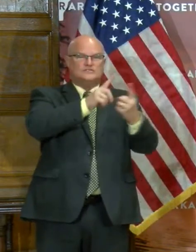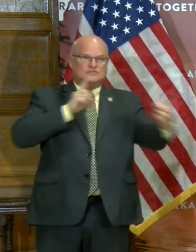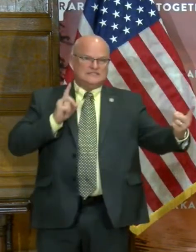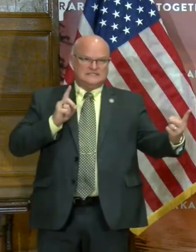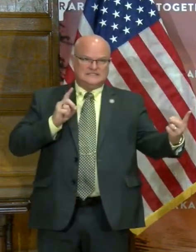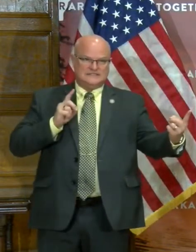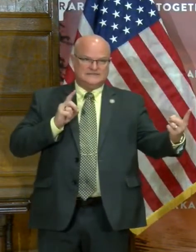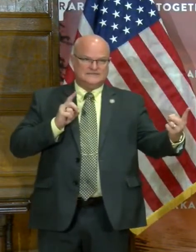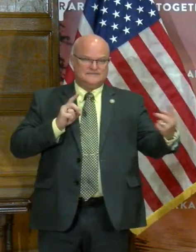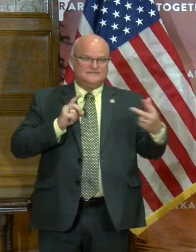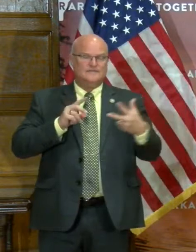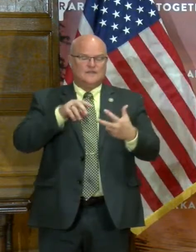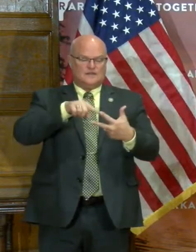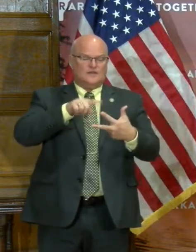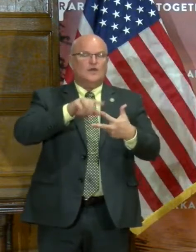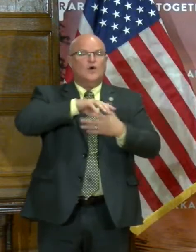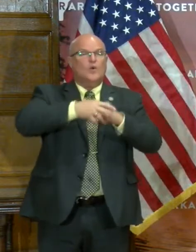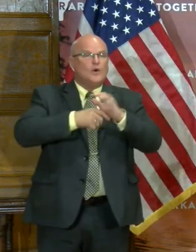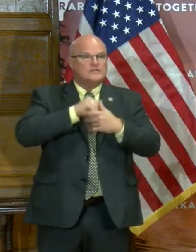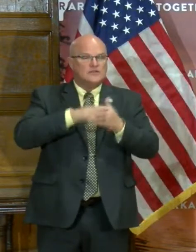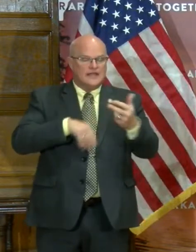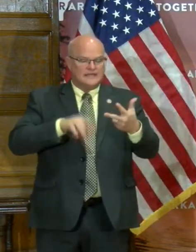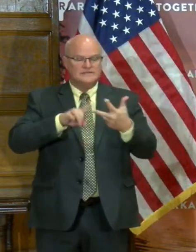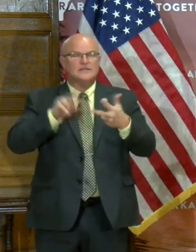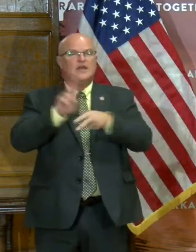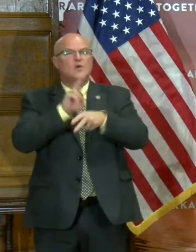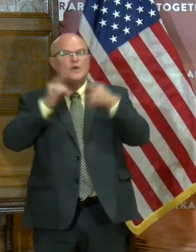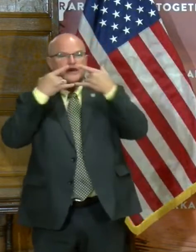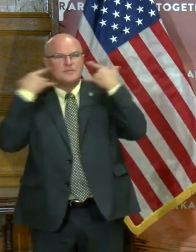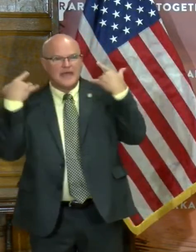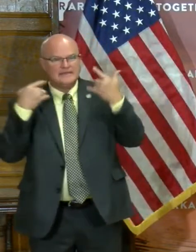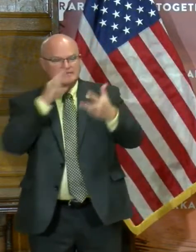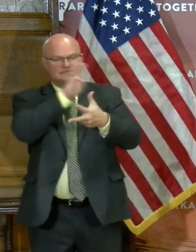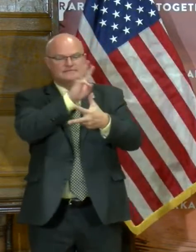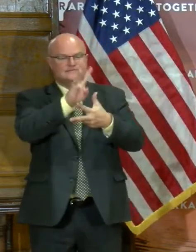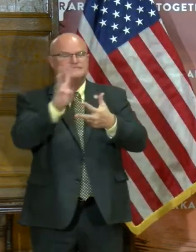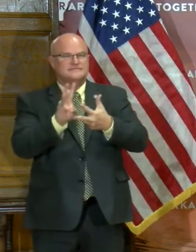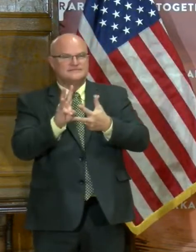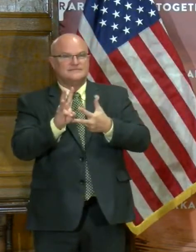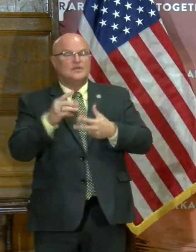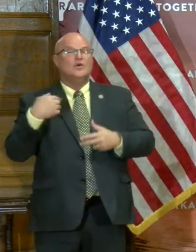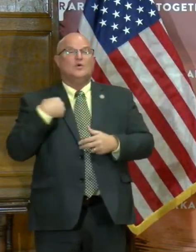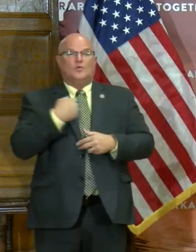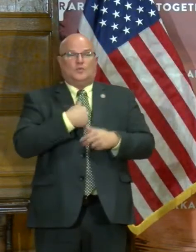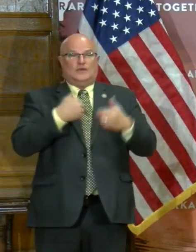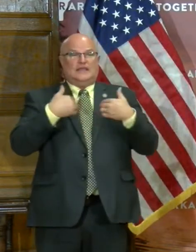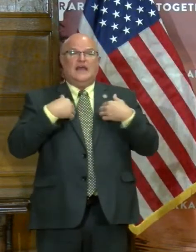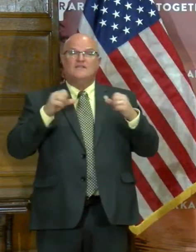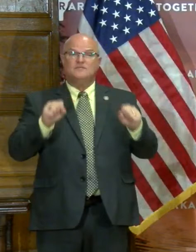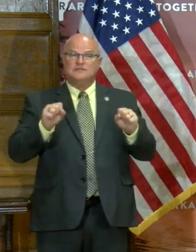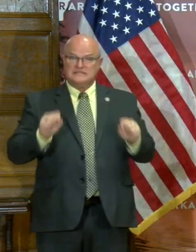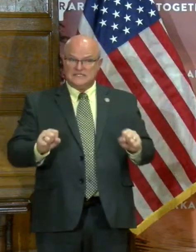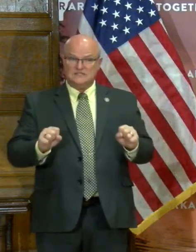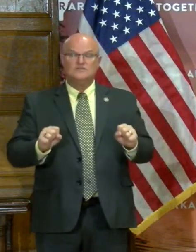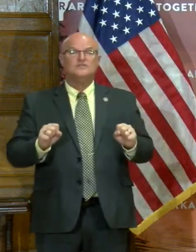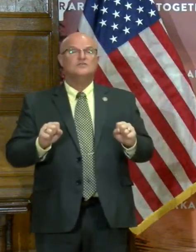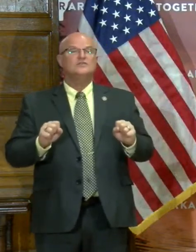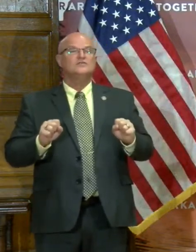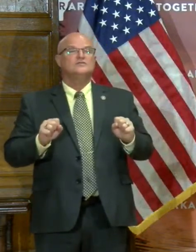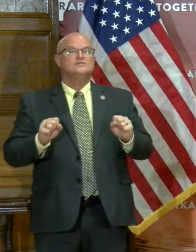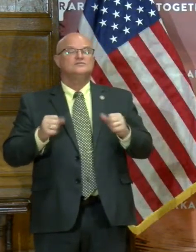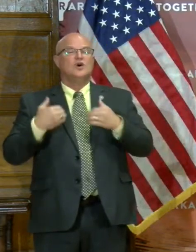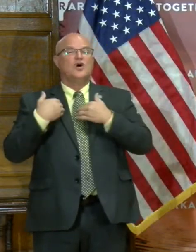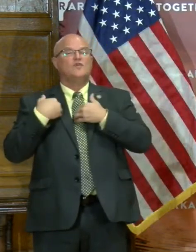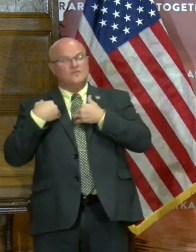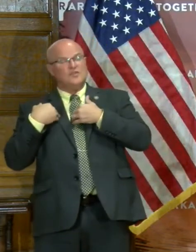distance, wash your hands, and wear your mask everywhere. We have the potential to overload